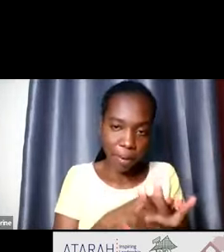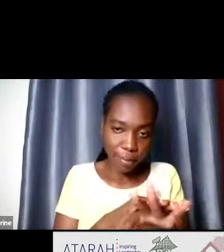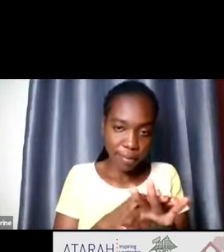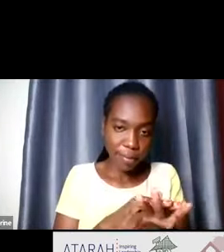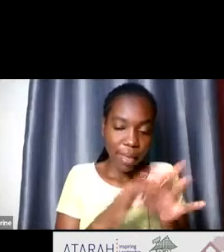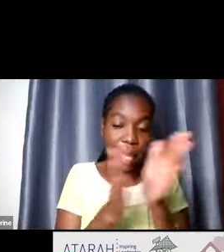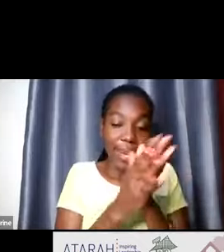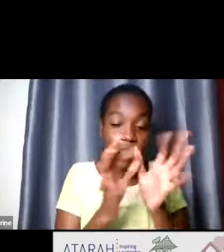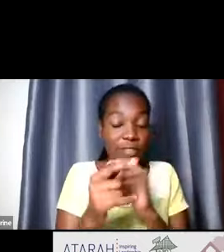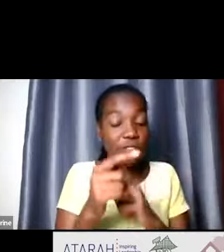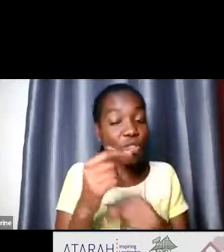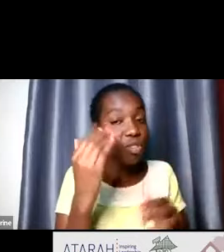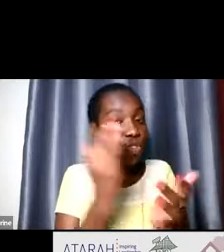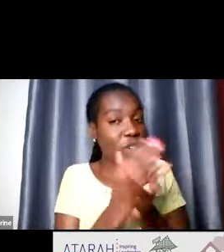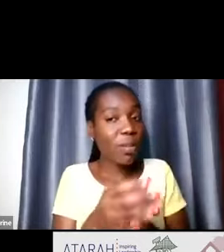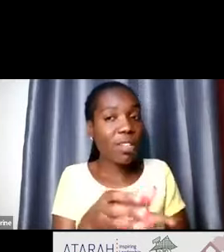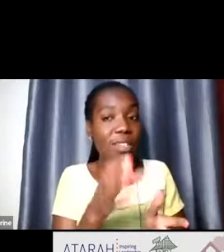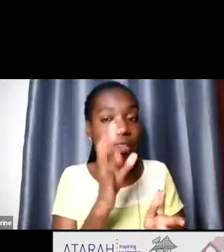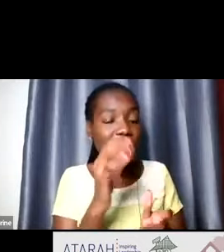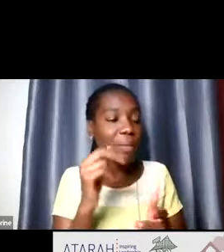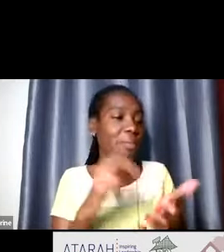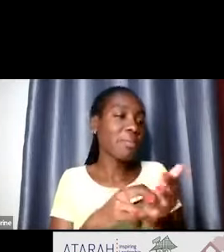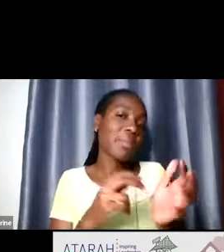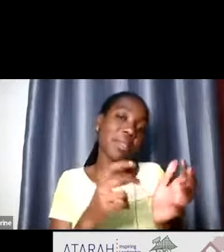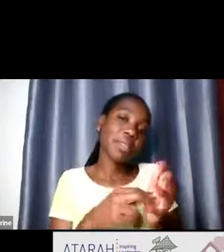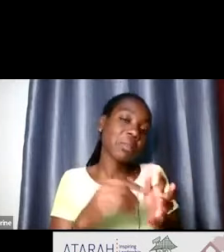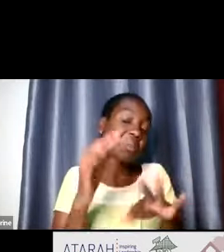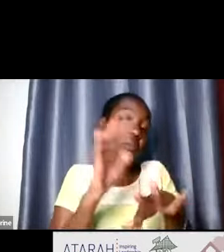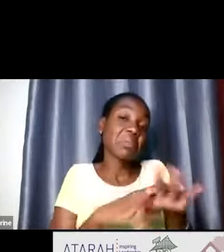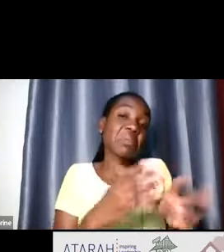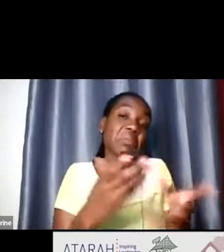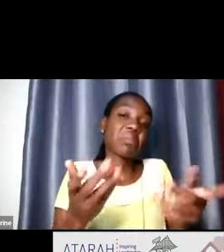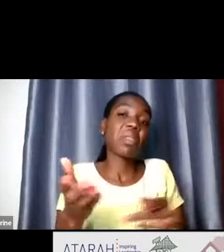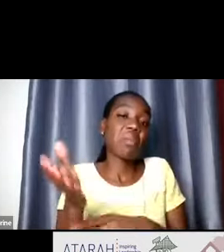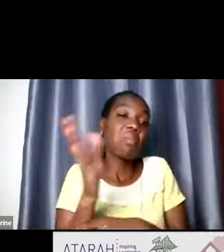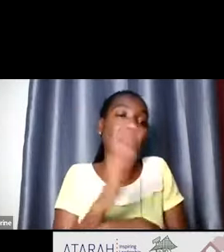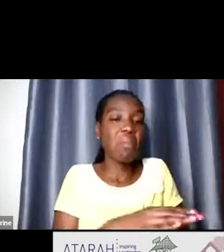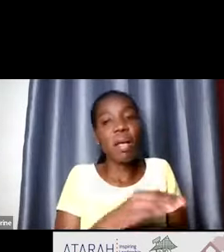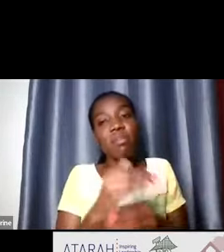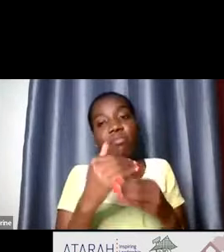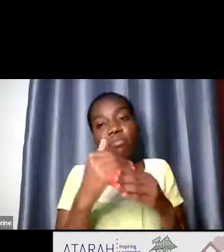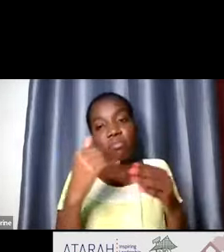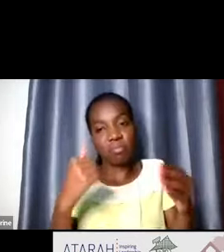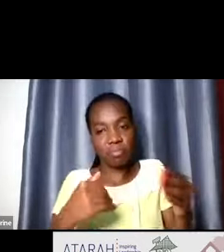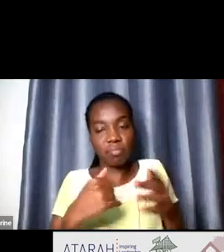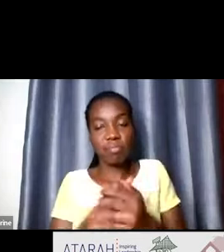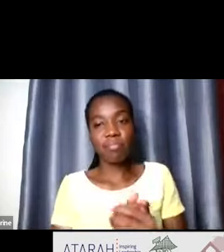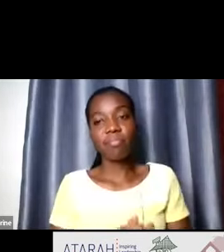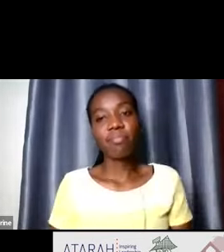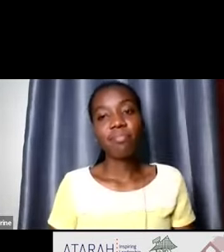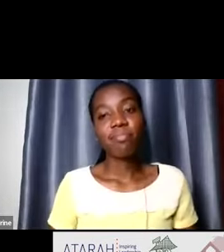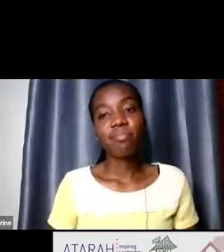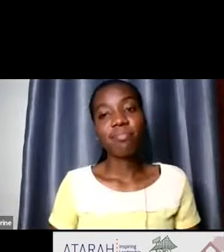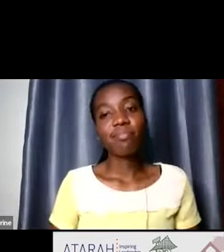you have not reached that stage, it's even a good thing. You will go back to pre-tolerance levels.